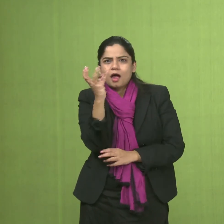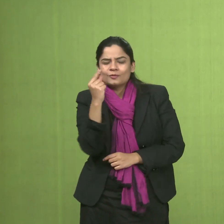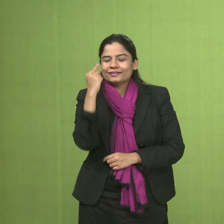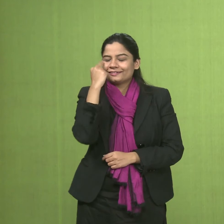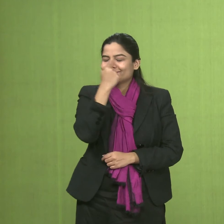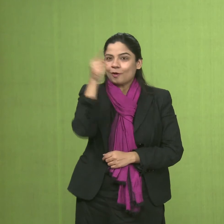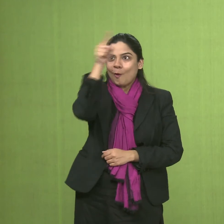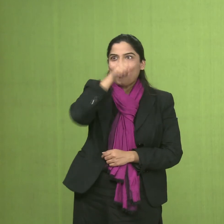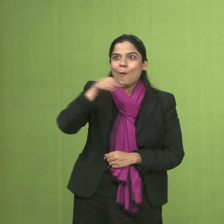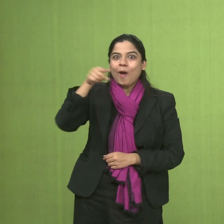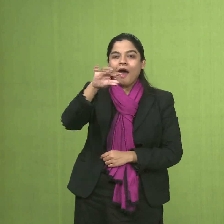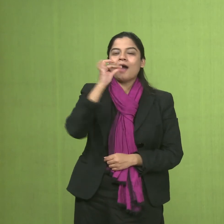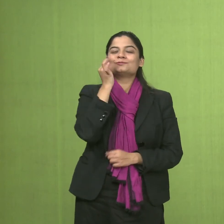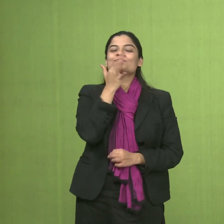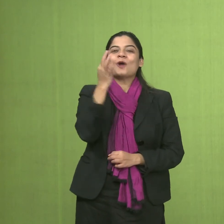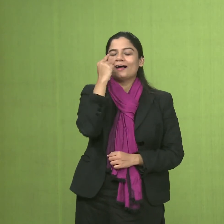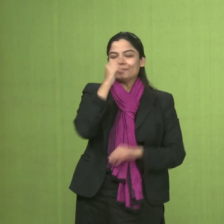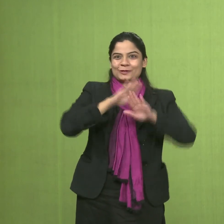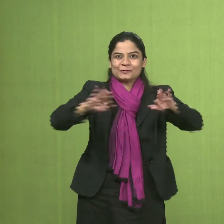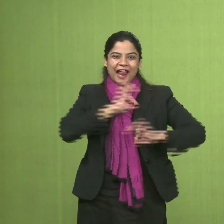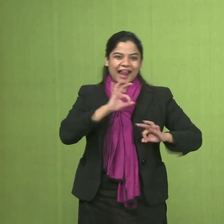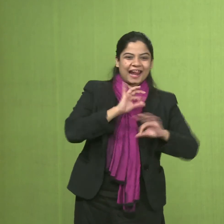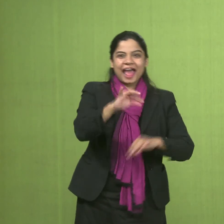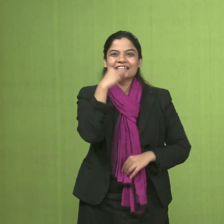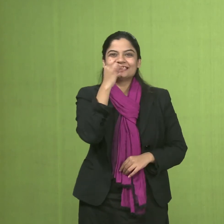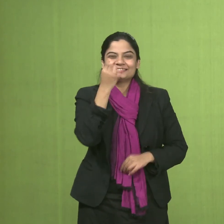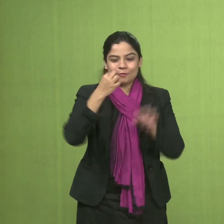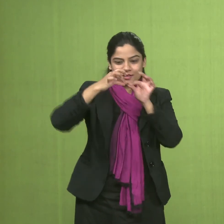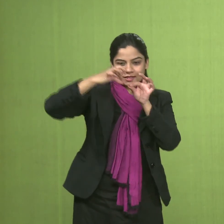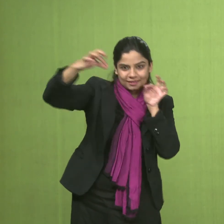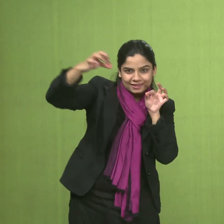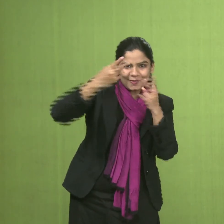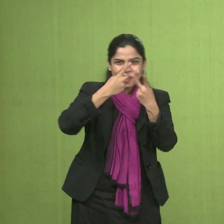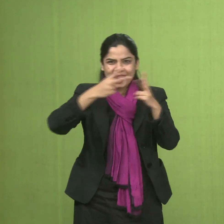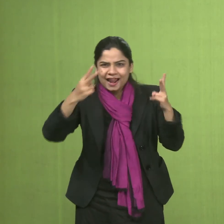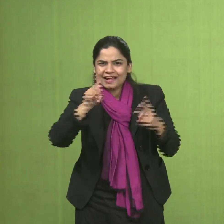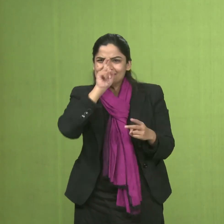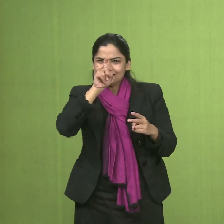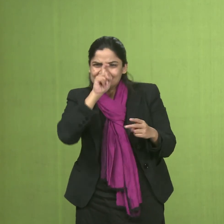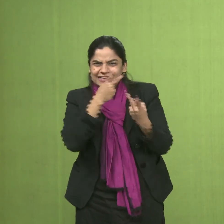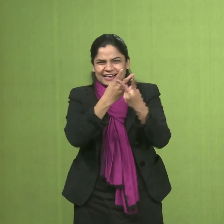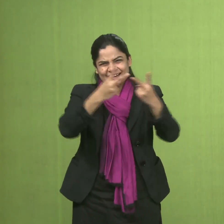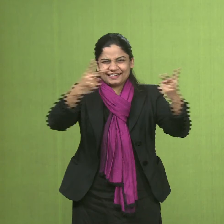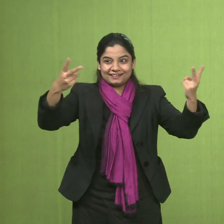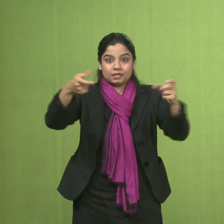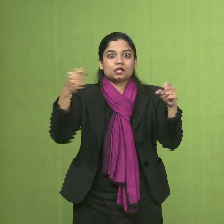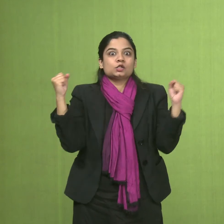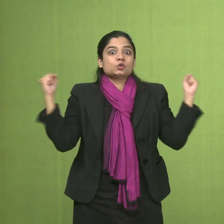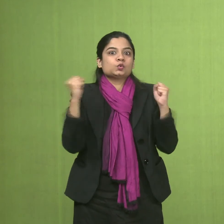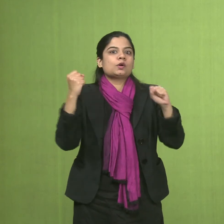For example, smileys, the potato smileys that children eat, the french fries etc., kebabs, chicken etc.,